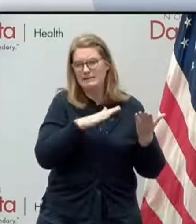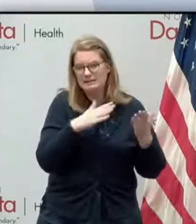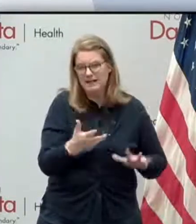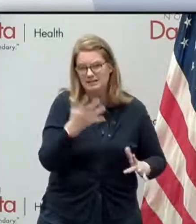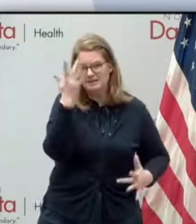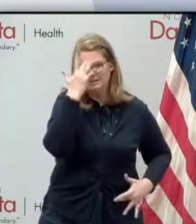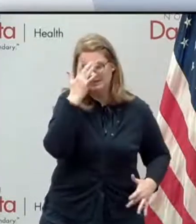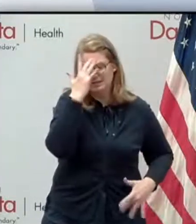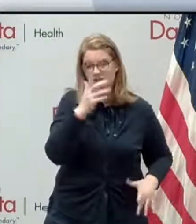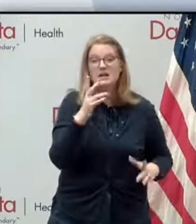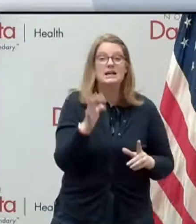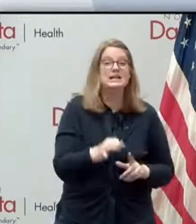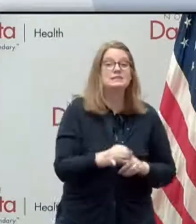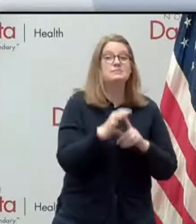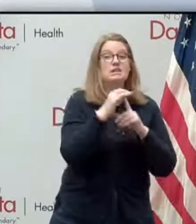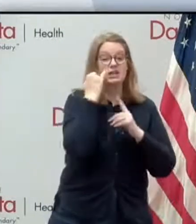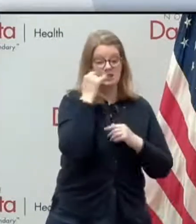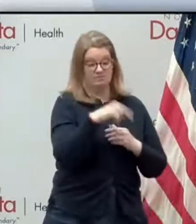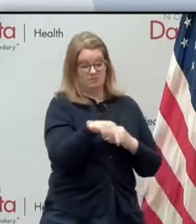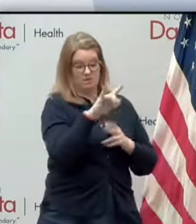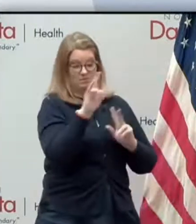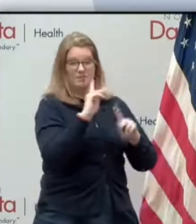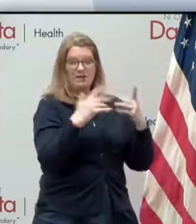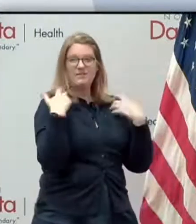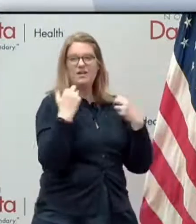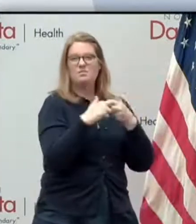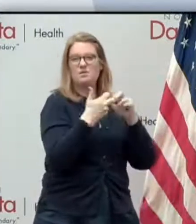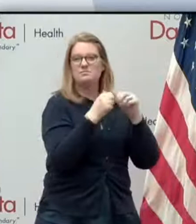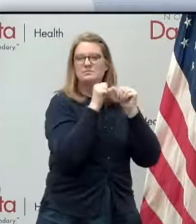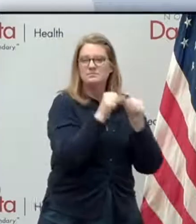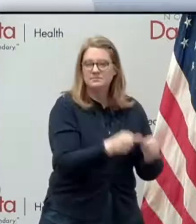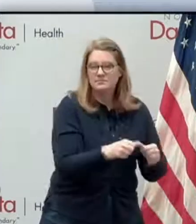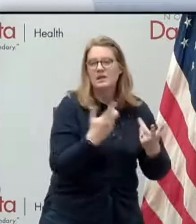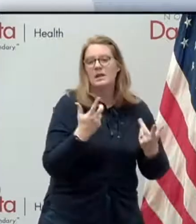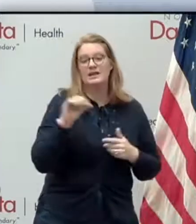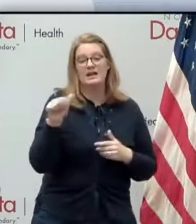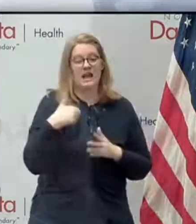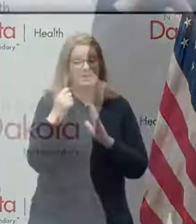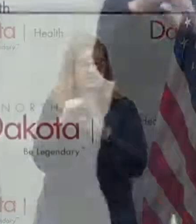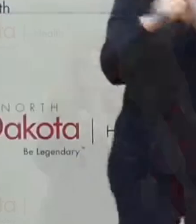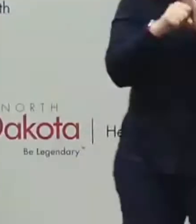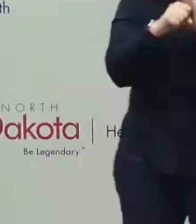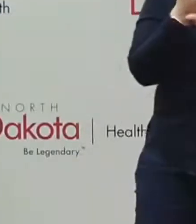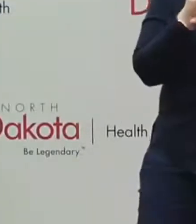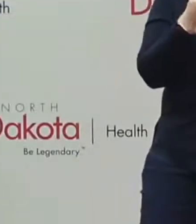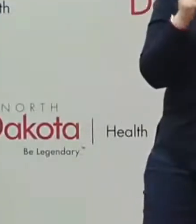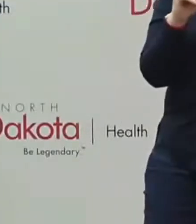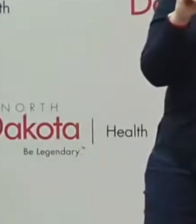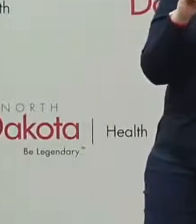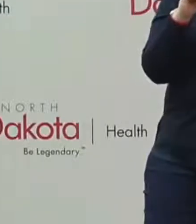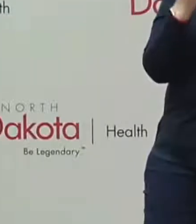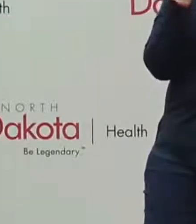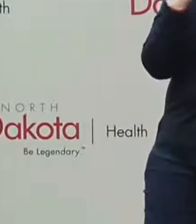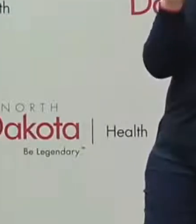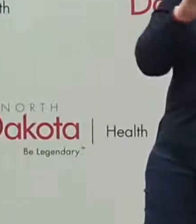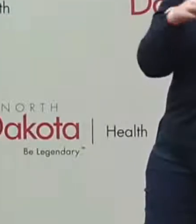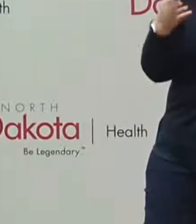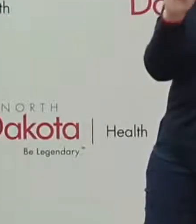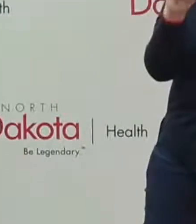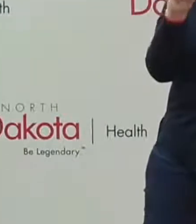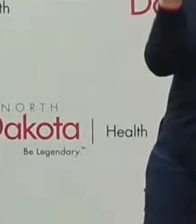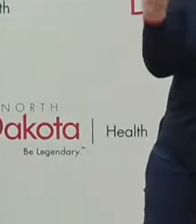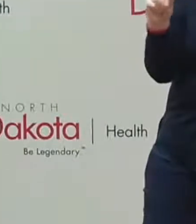in our region, there was other states that set daily records for deaths on Wednesday: Iowa, Minnesota, and Montana,